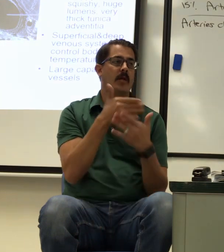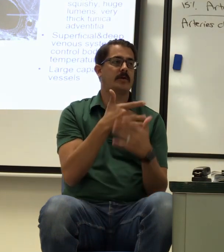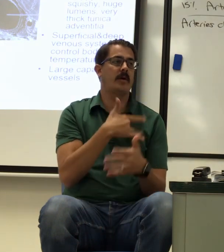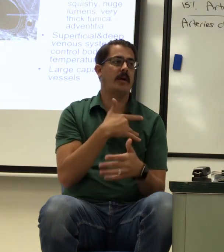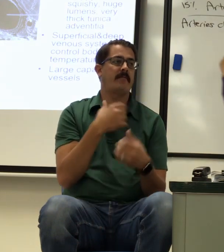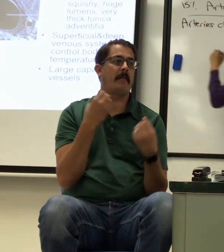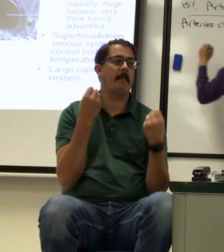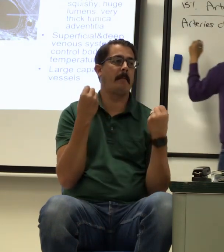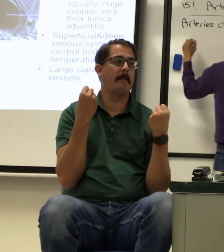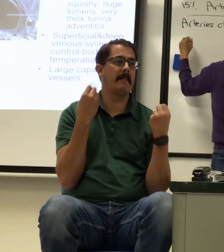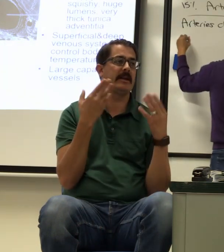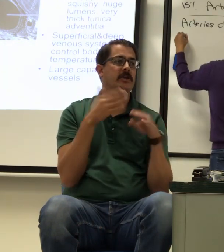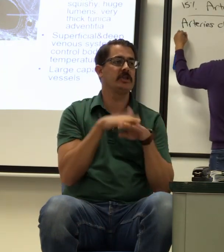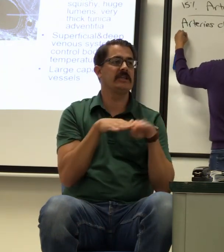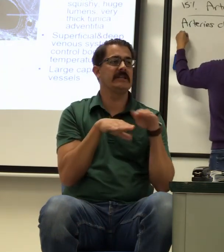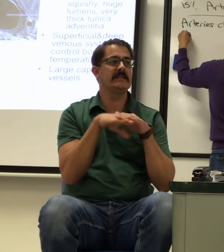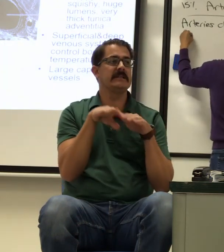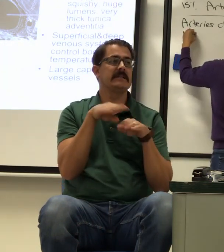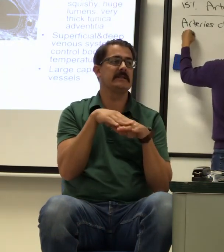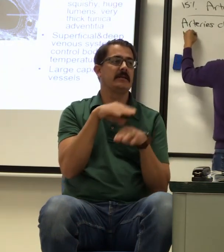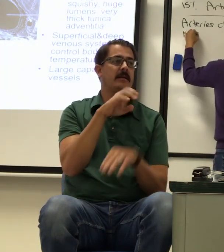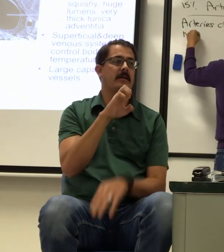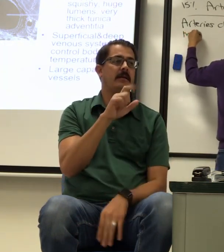elastic fibers.